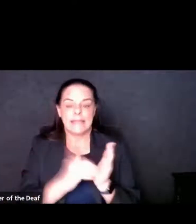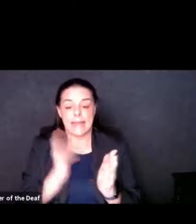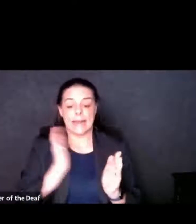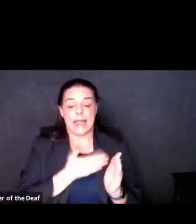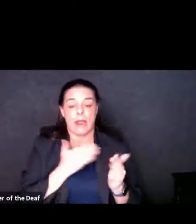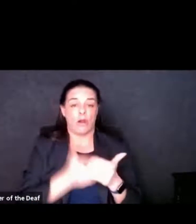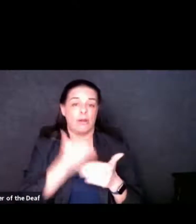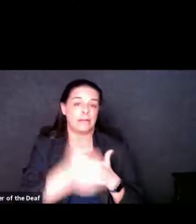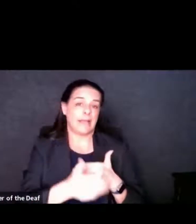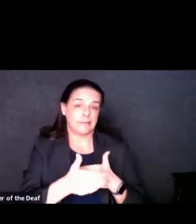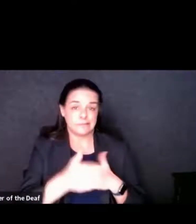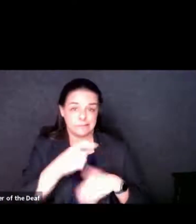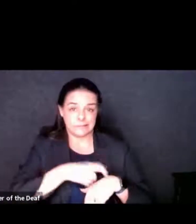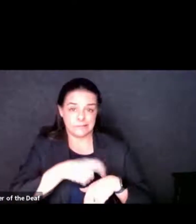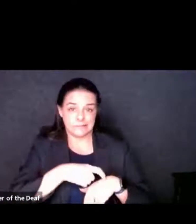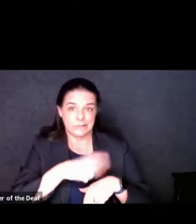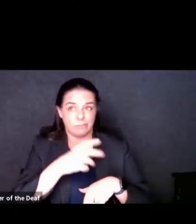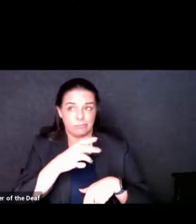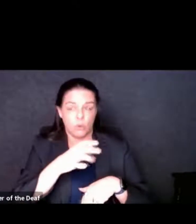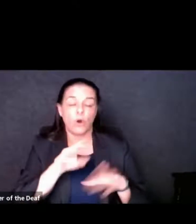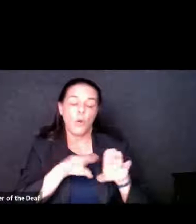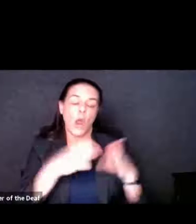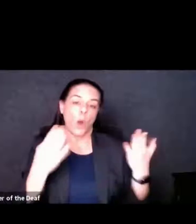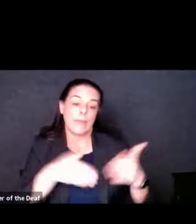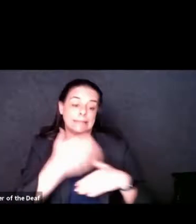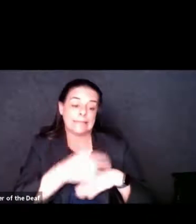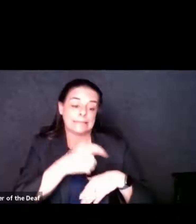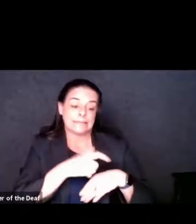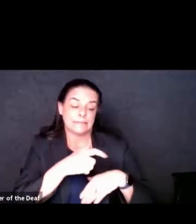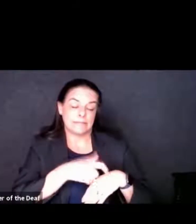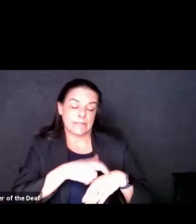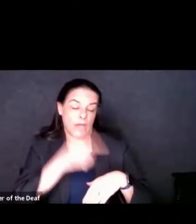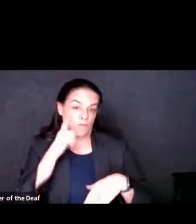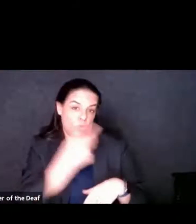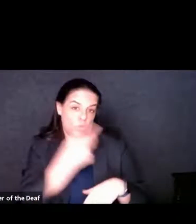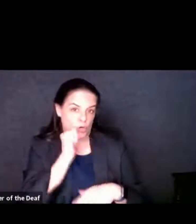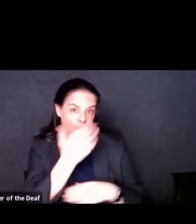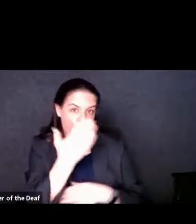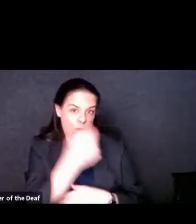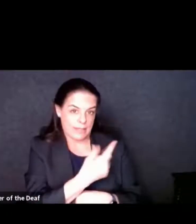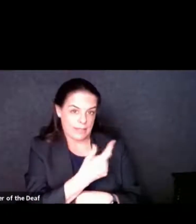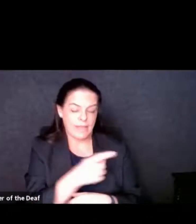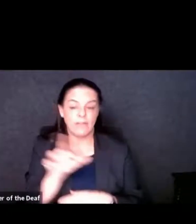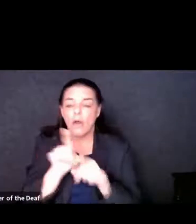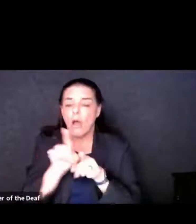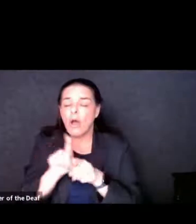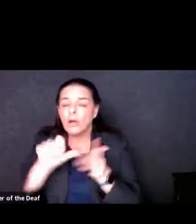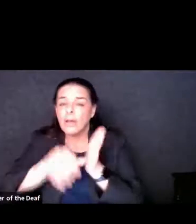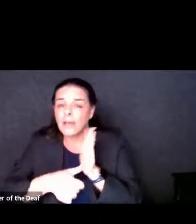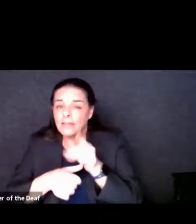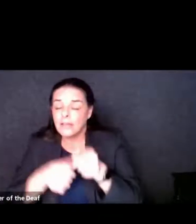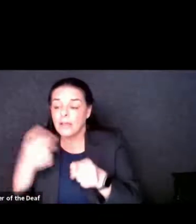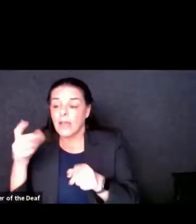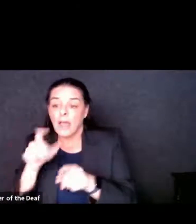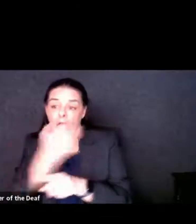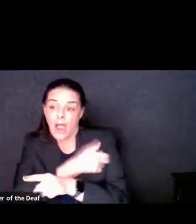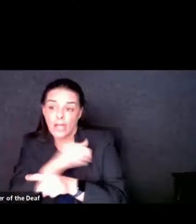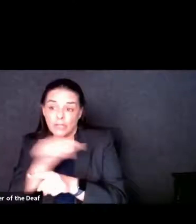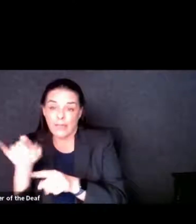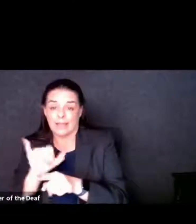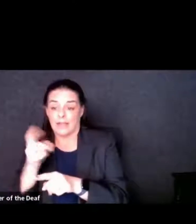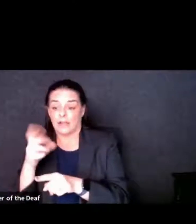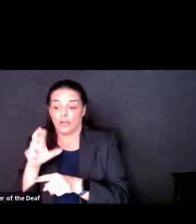round, or opening up our next round tomorrow at 11. And we just want to stress there too, that the hospitals, as Dr. Gray mentioned on Tuesday, they